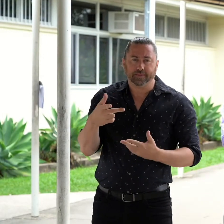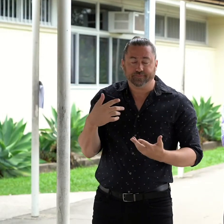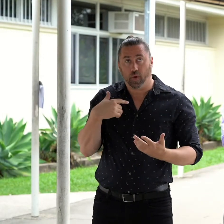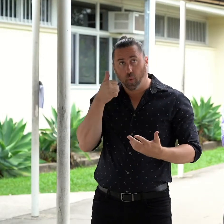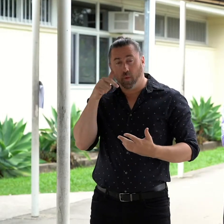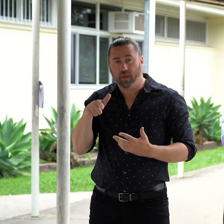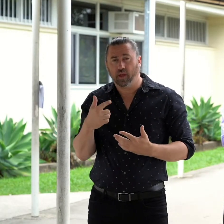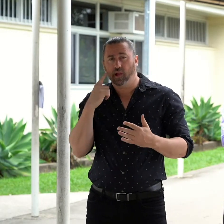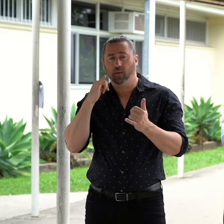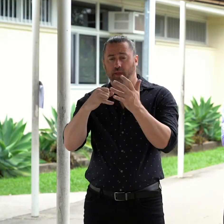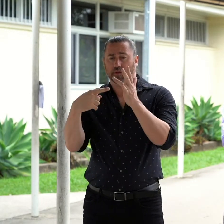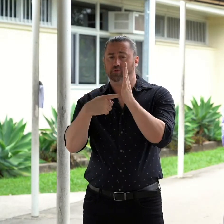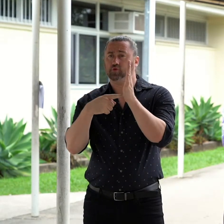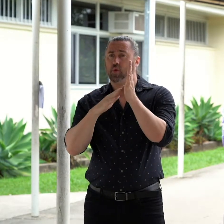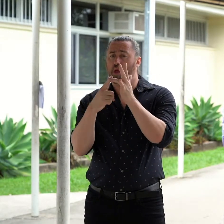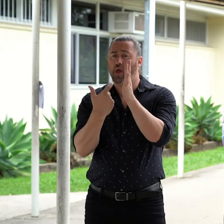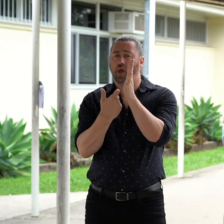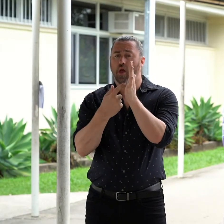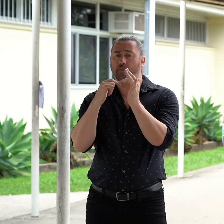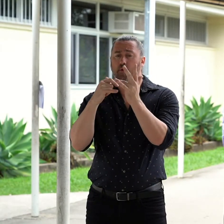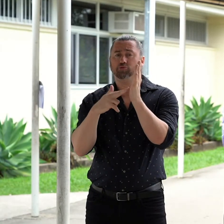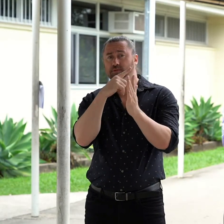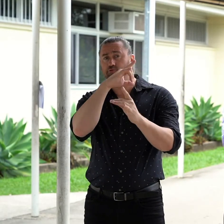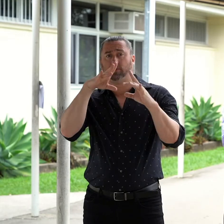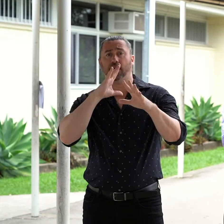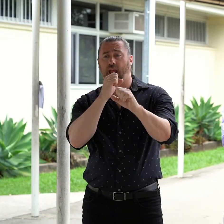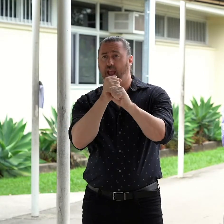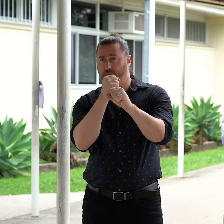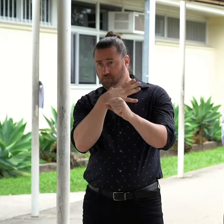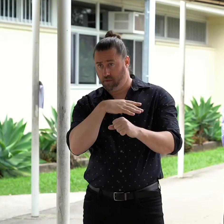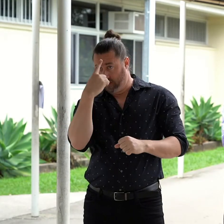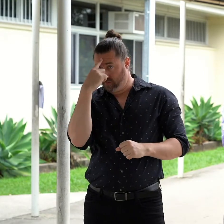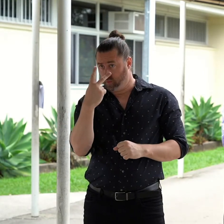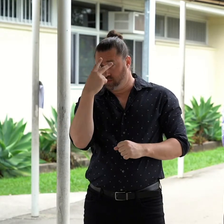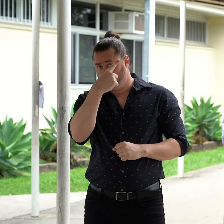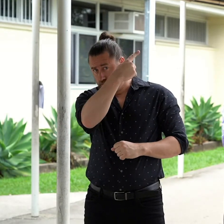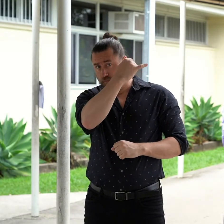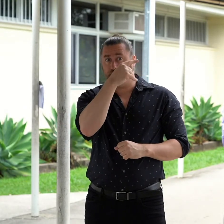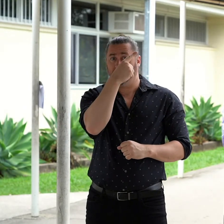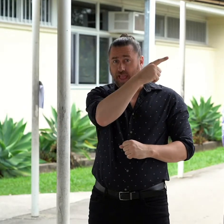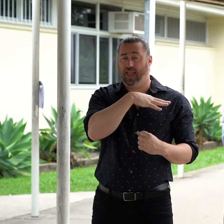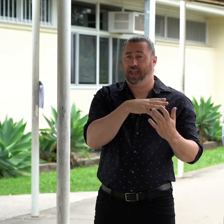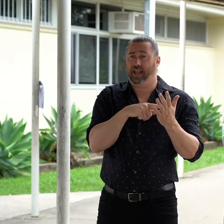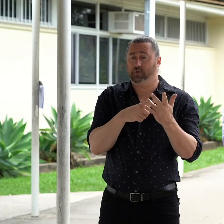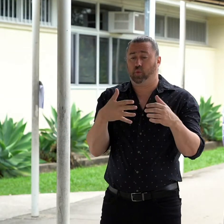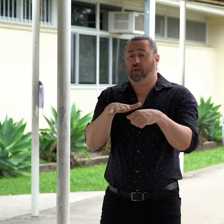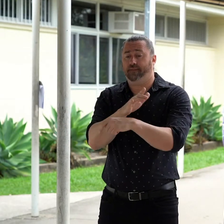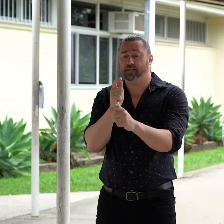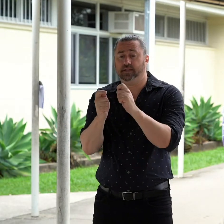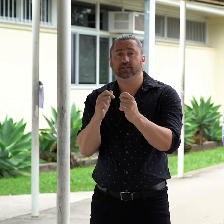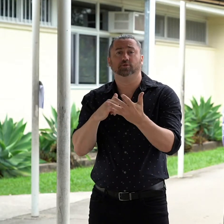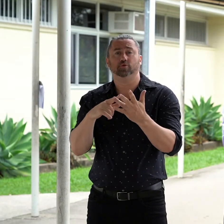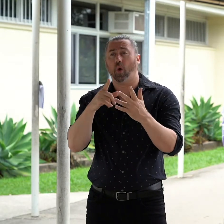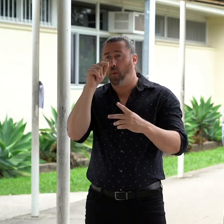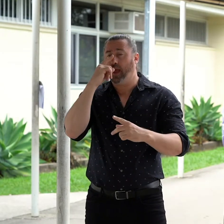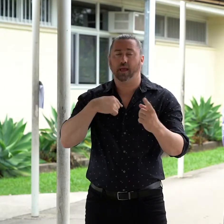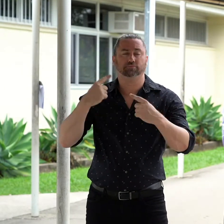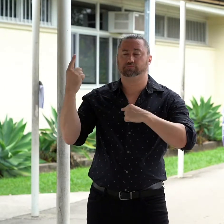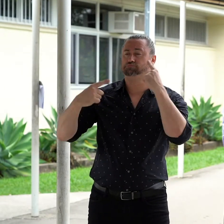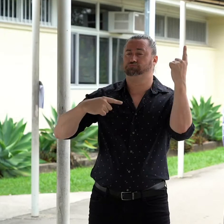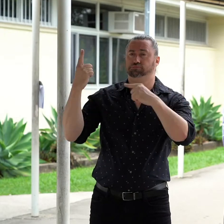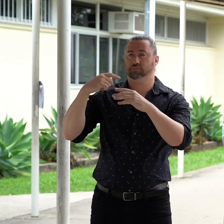that the Morrison government should seriously consider, whether they should be heavily subsidising these tests so that people can move around our